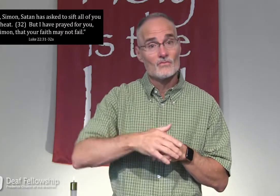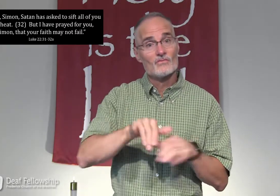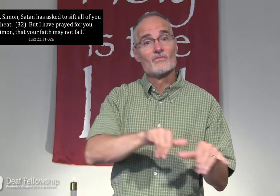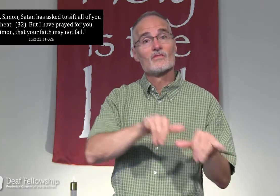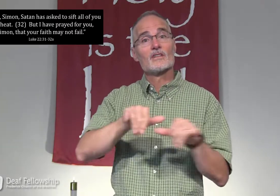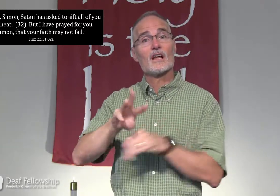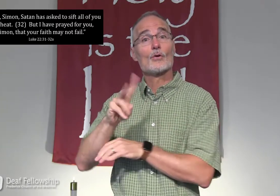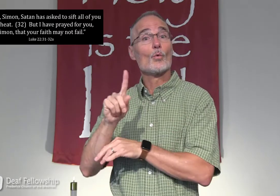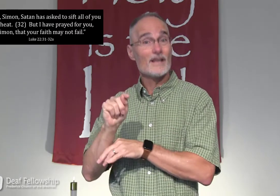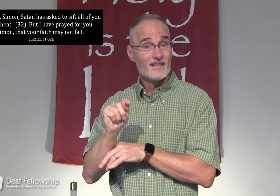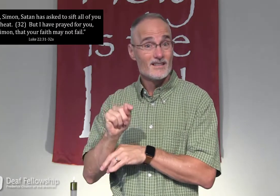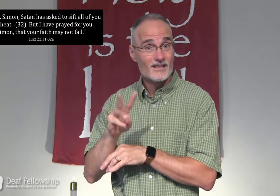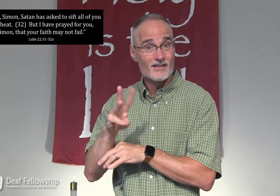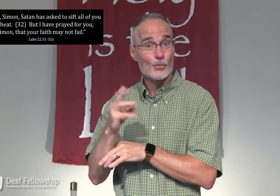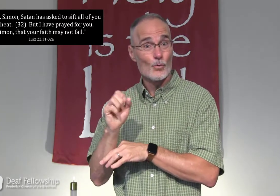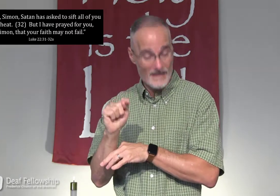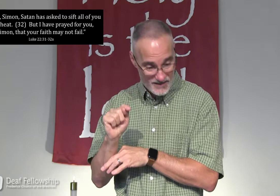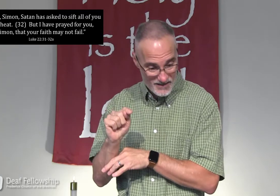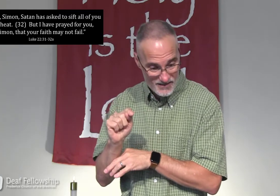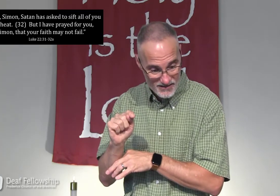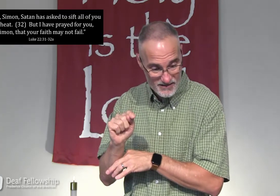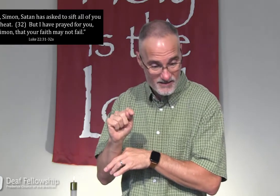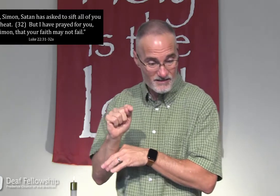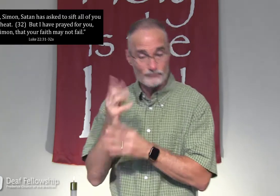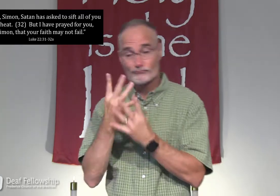you like wheat,